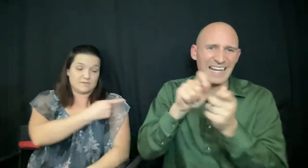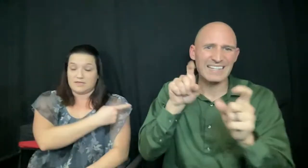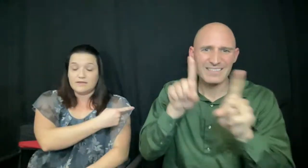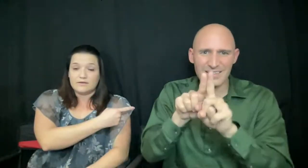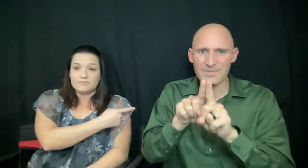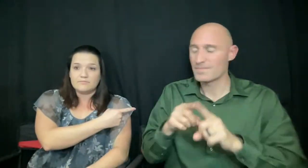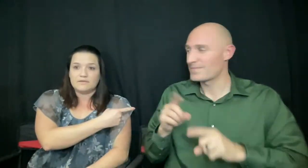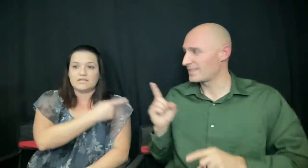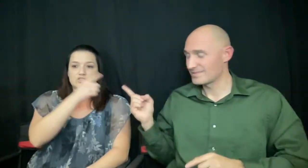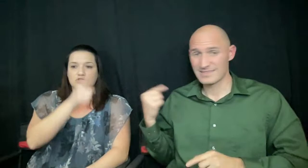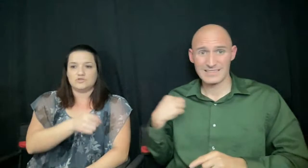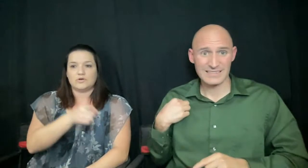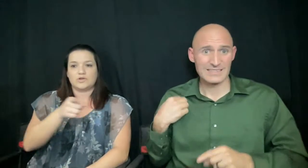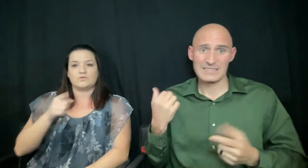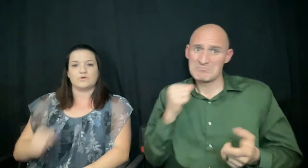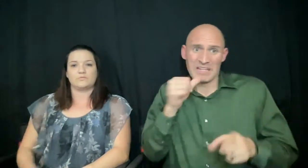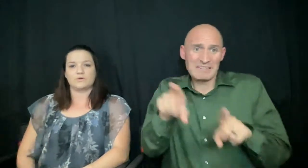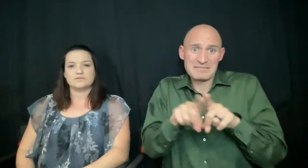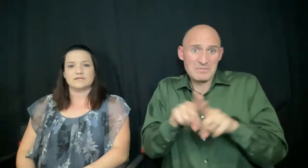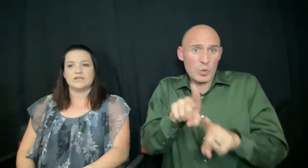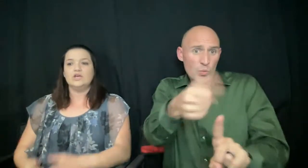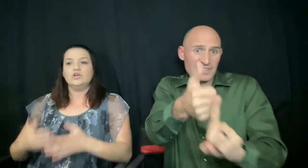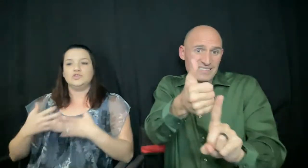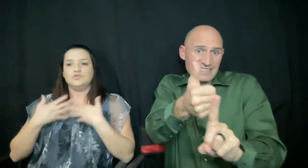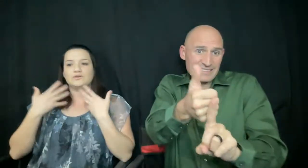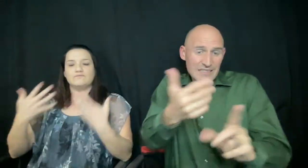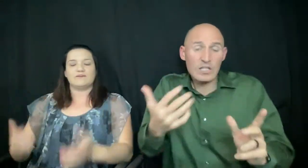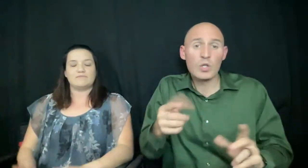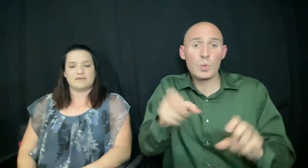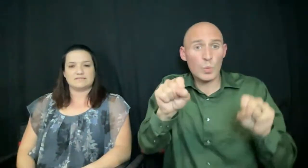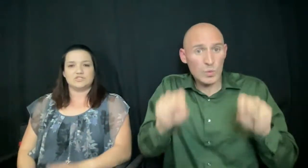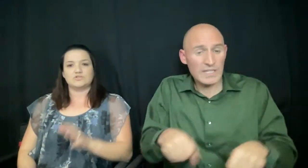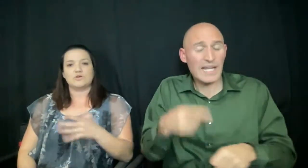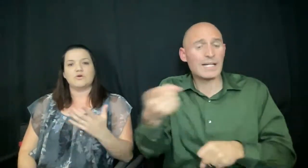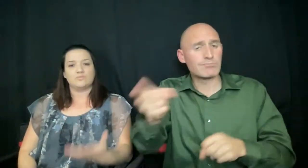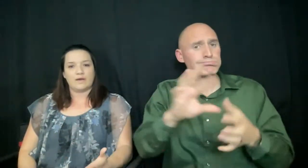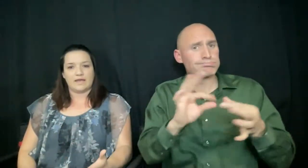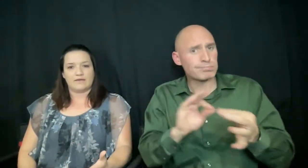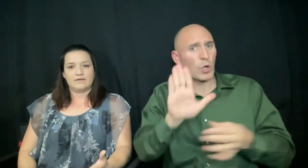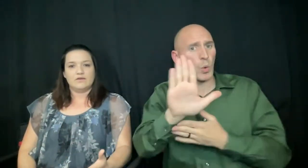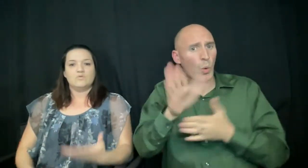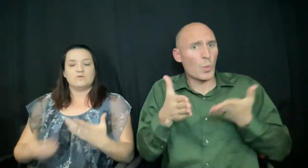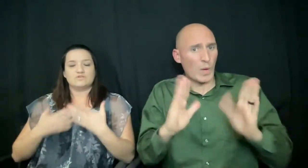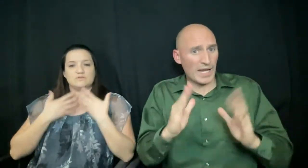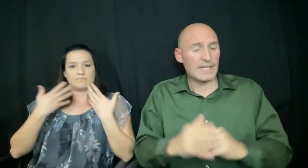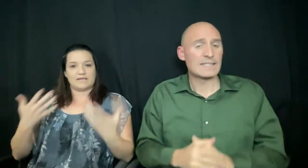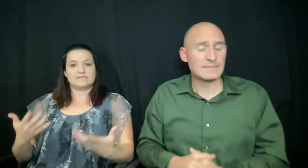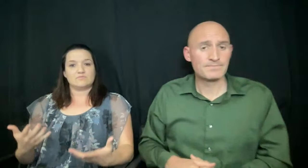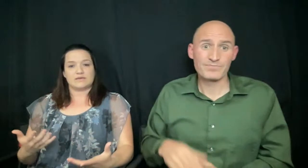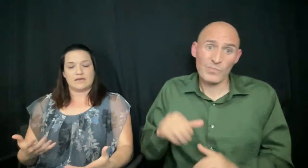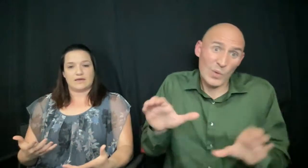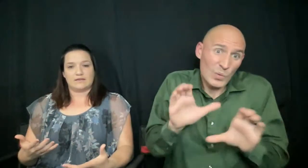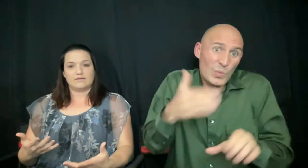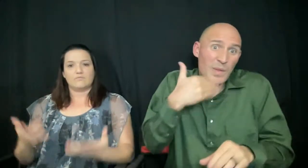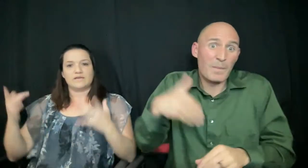be him because you are your own person. You convey message your own way. We do the best that we can. We give